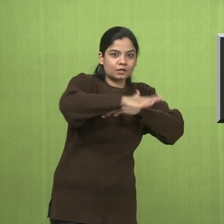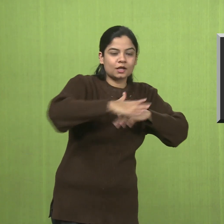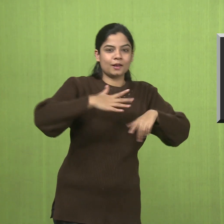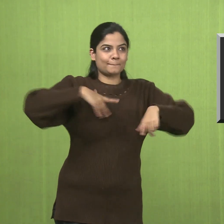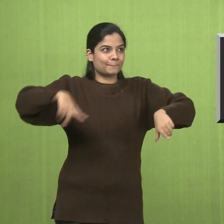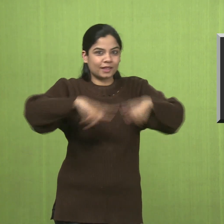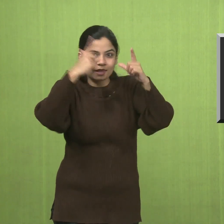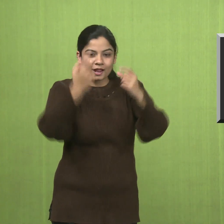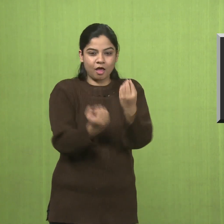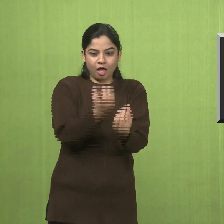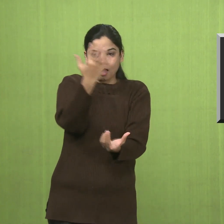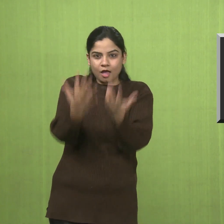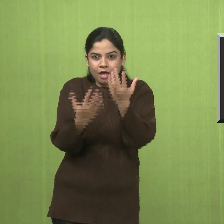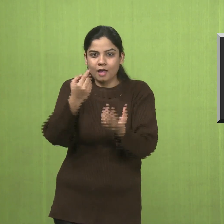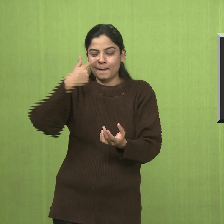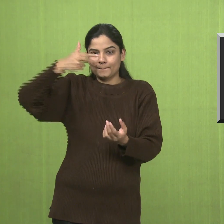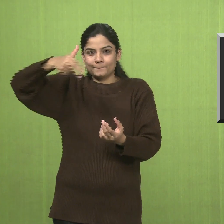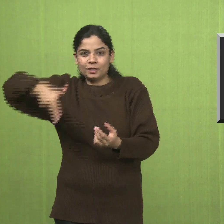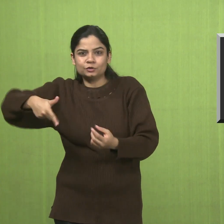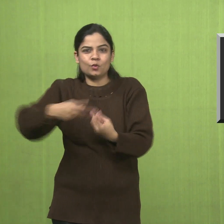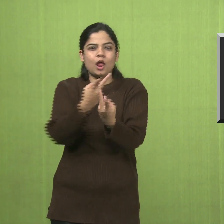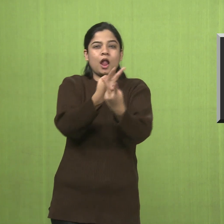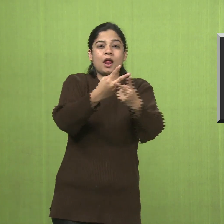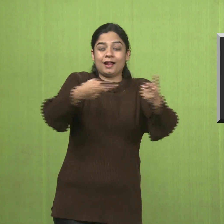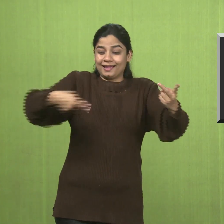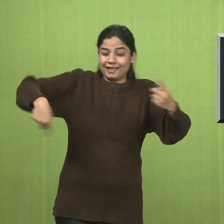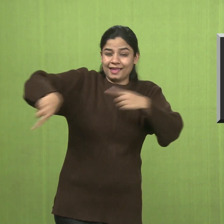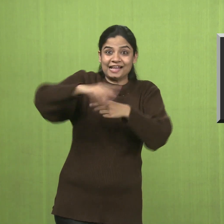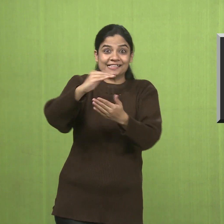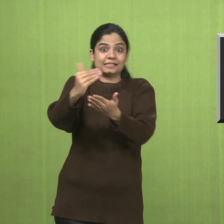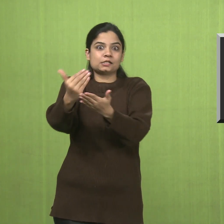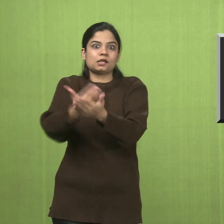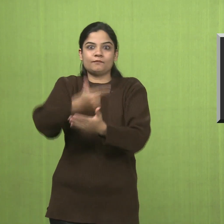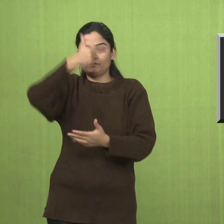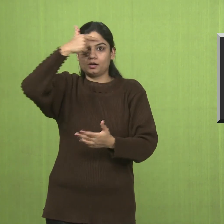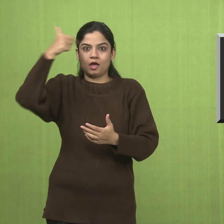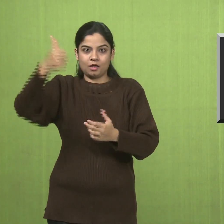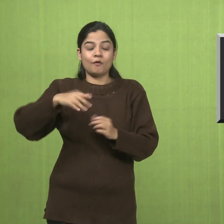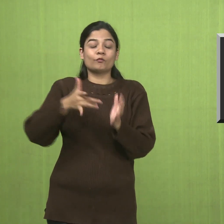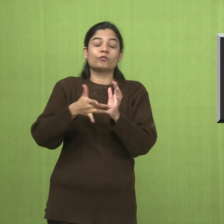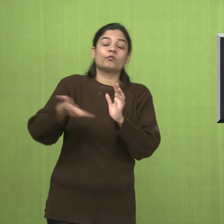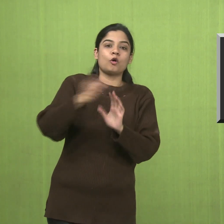like the water, the trees, the woods, the heat, fuel, etc. It's very important to save